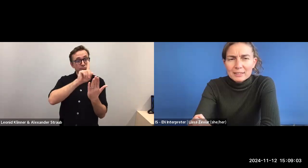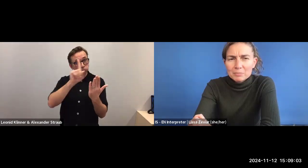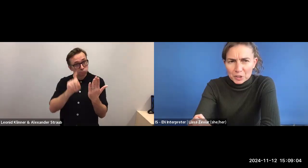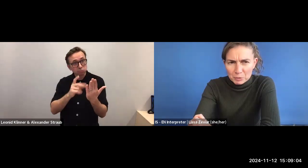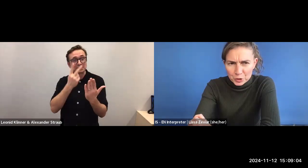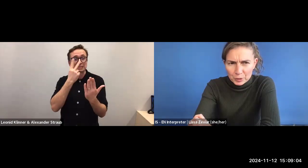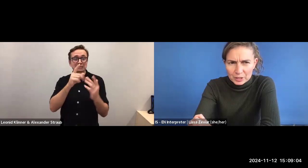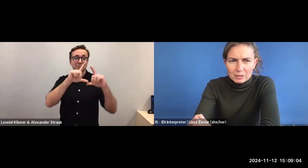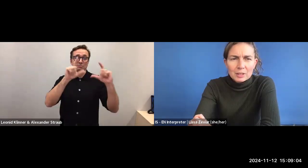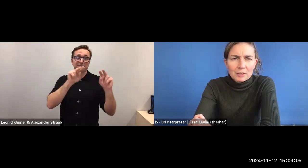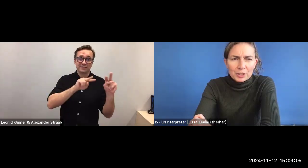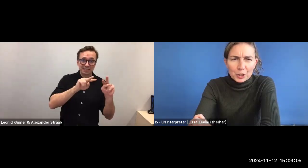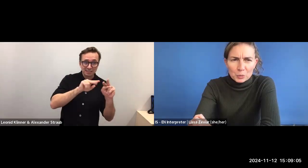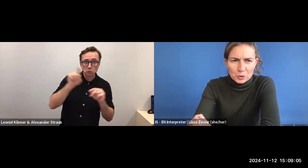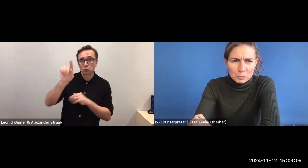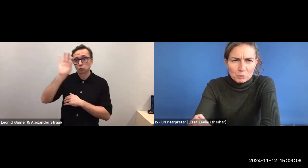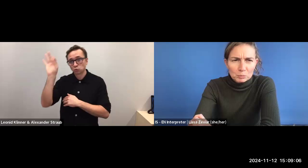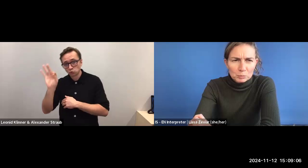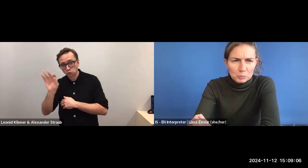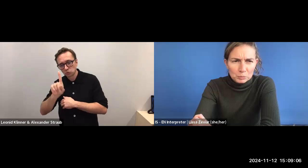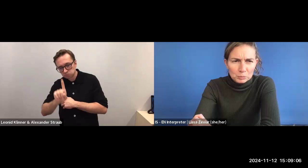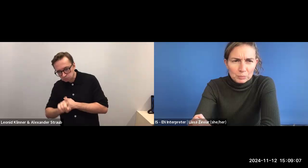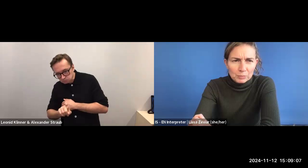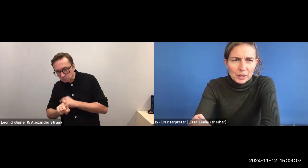shown plus the multiple choice videos.